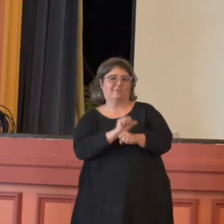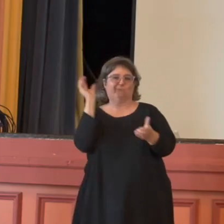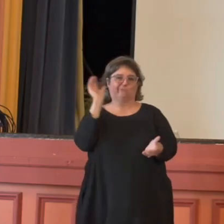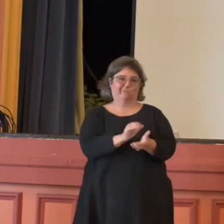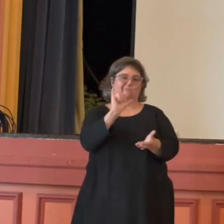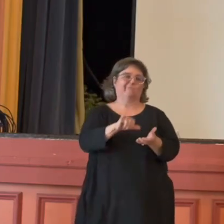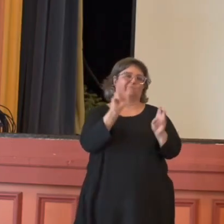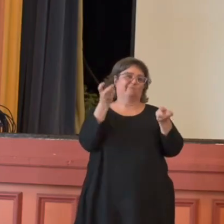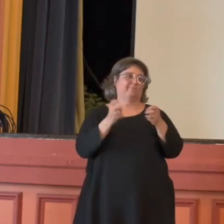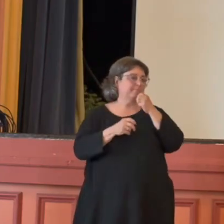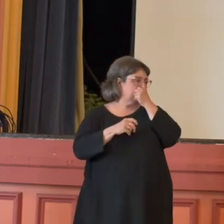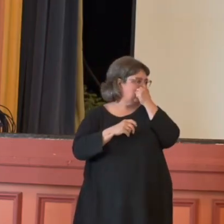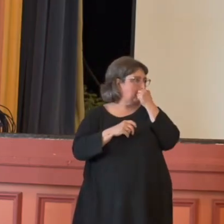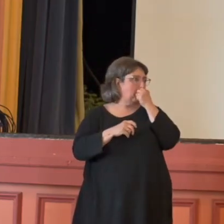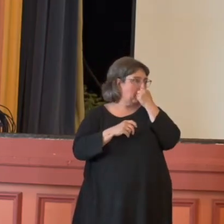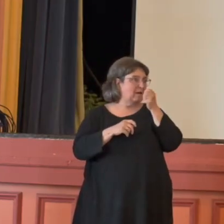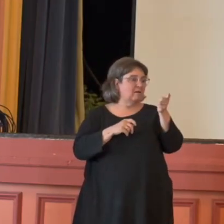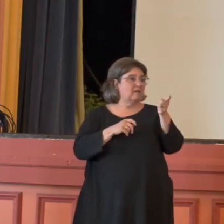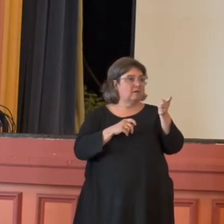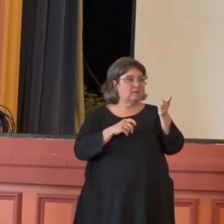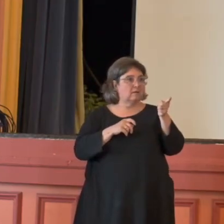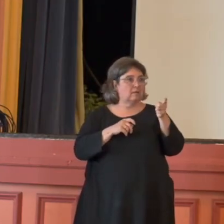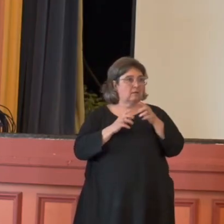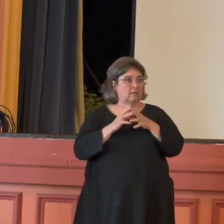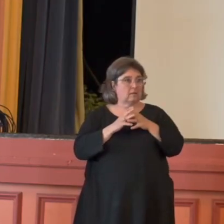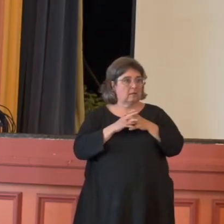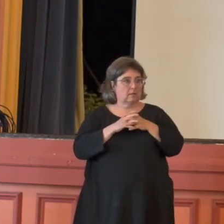mitigate that issue. And I'm also, because